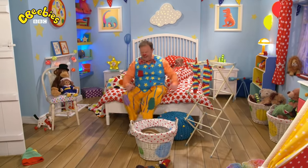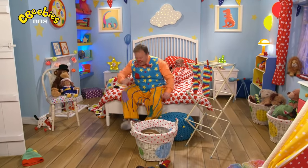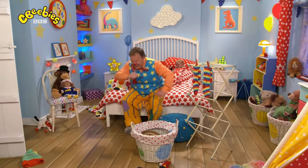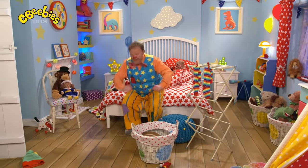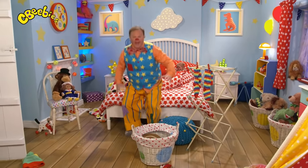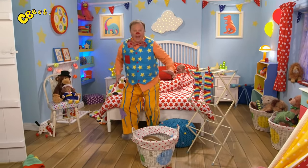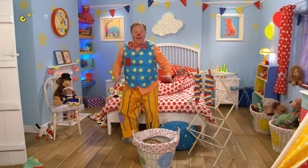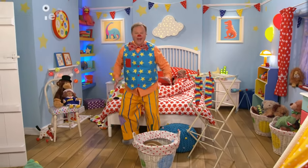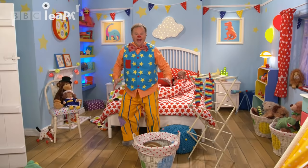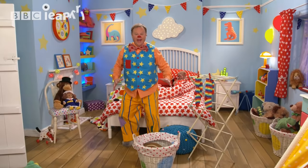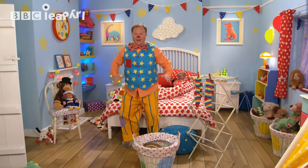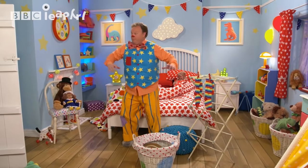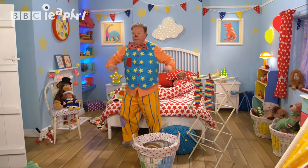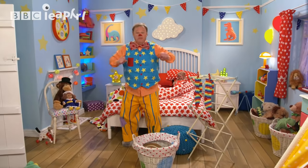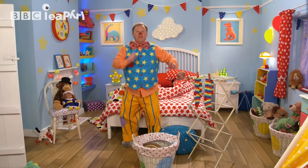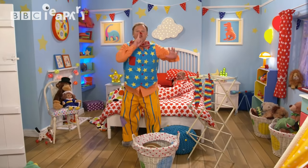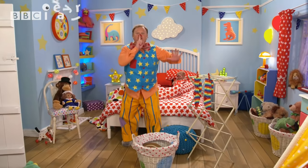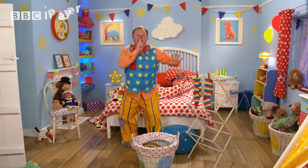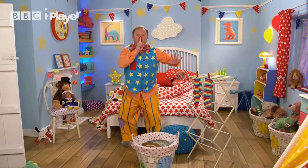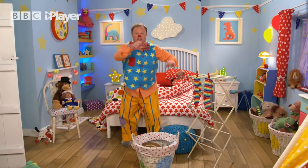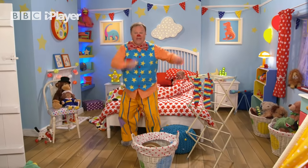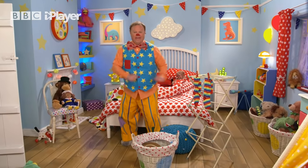what is it mr tumble shhh